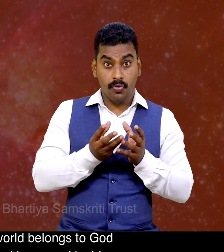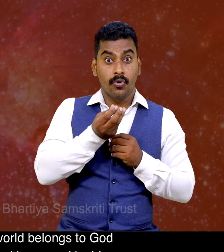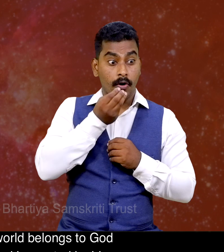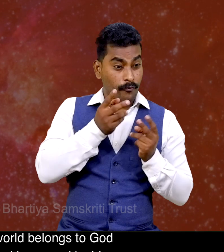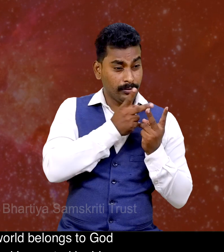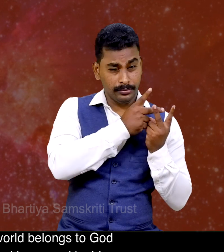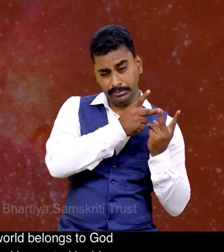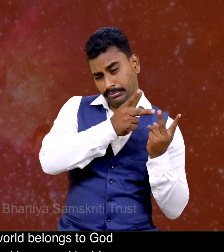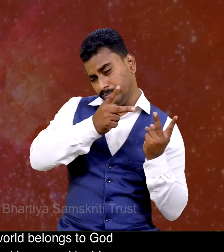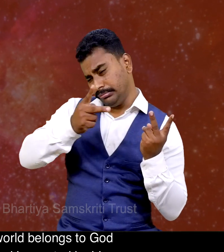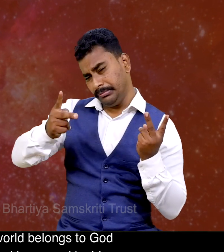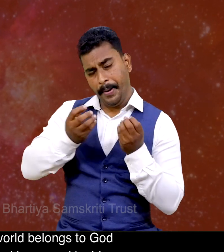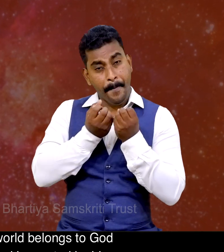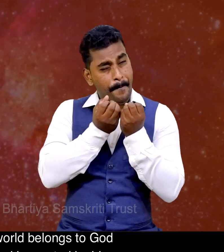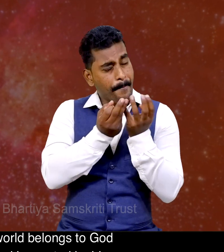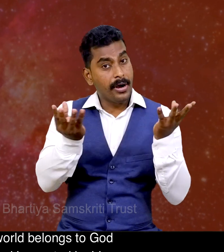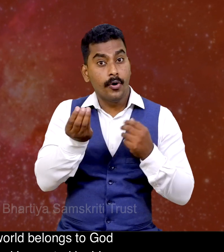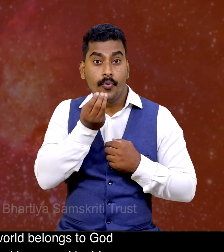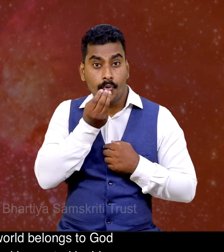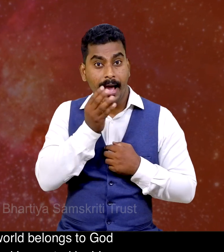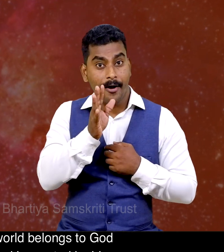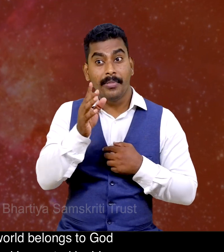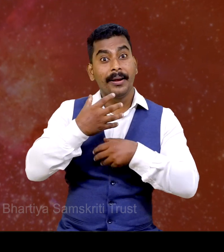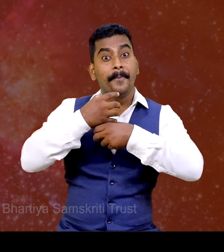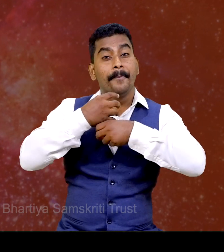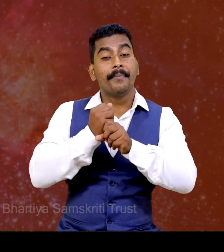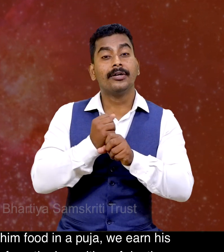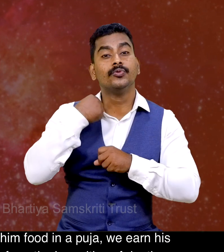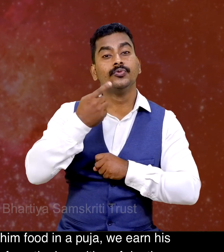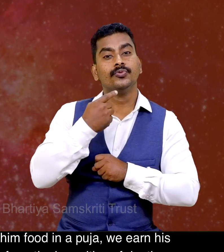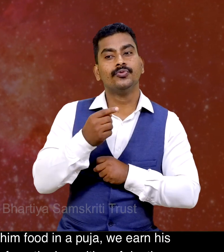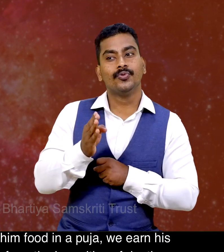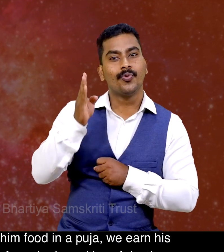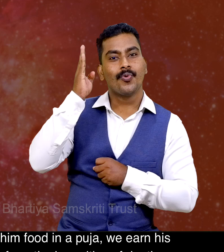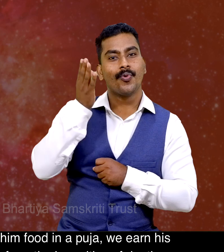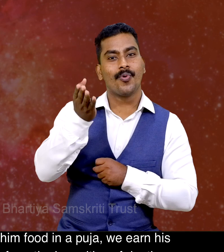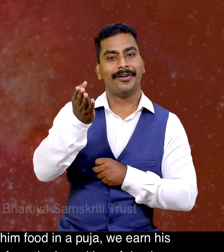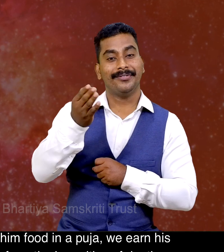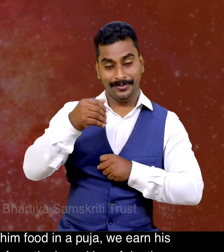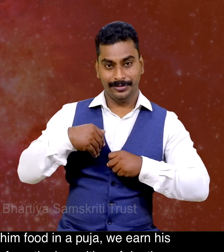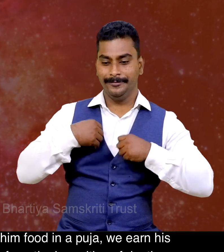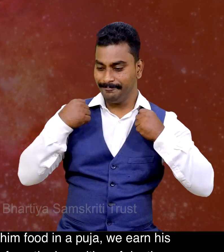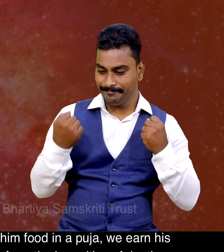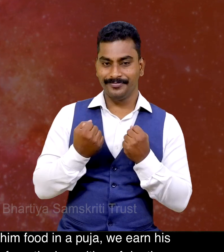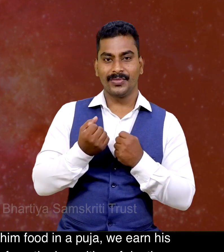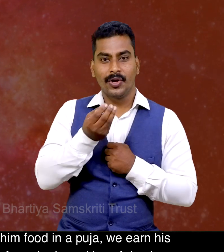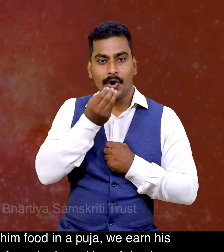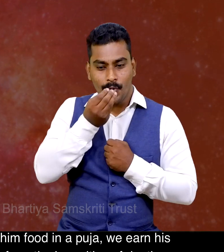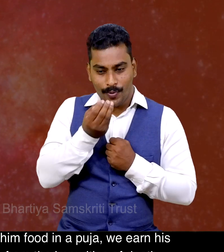world belongs to God and is created by Him. By offering Him food in puja, we earn His